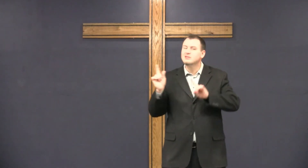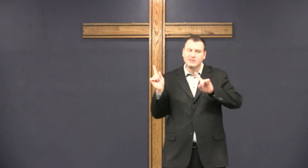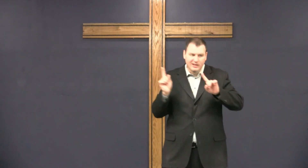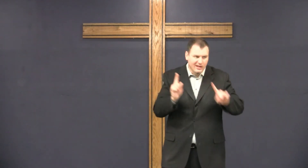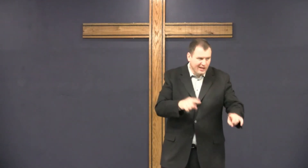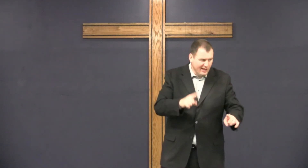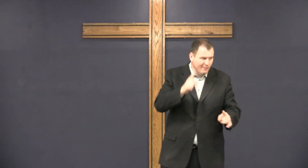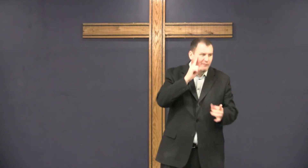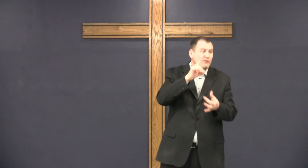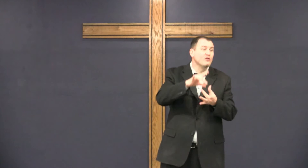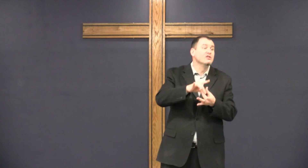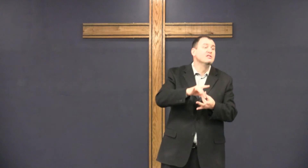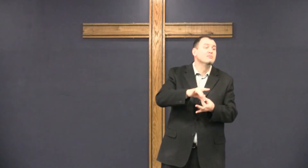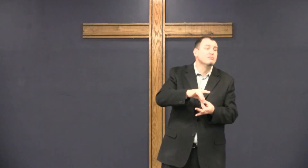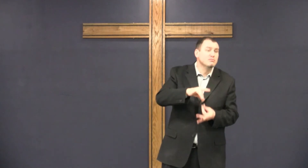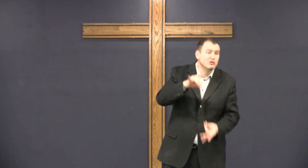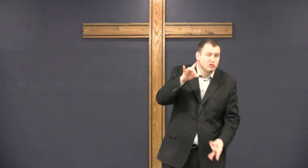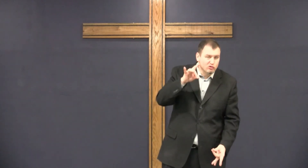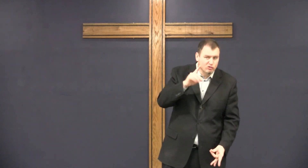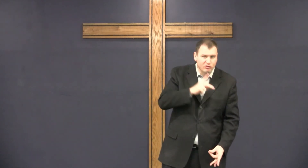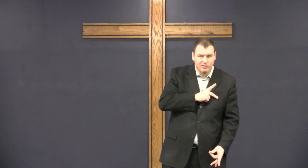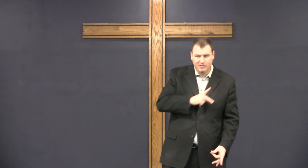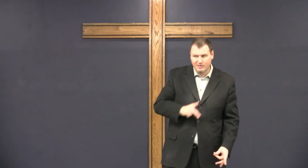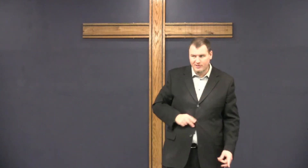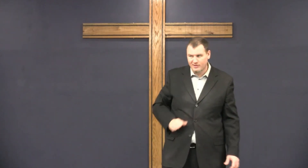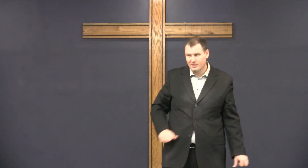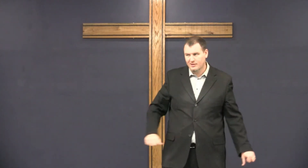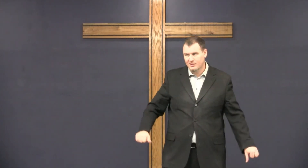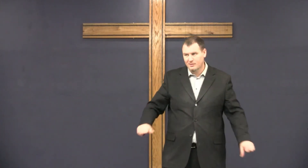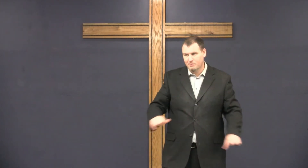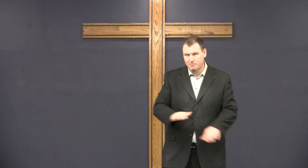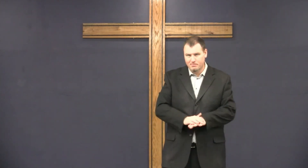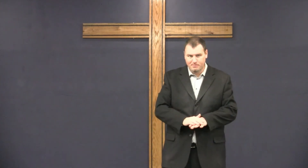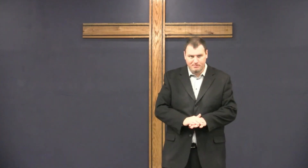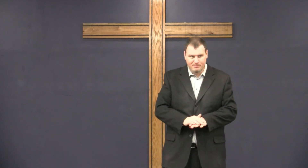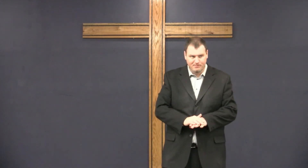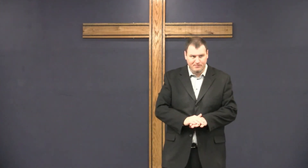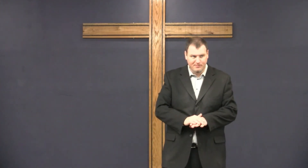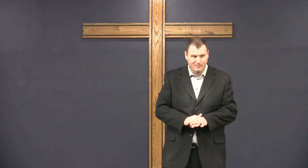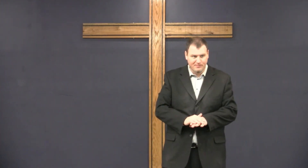kingdom. He came for the spiritual